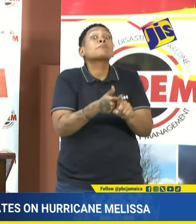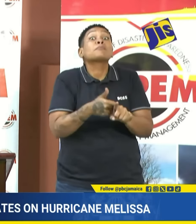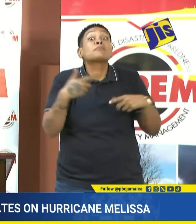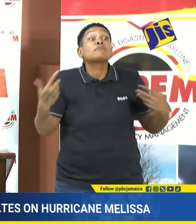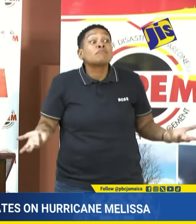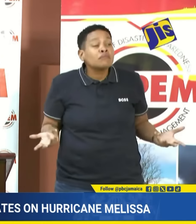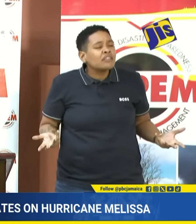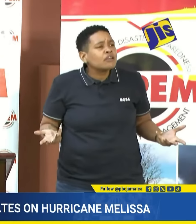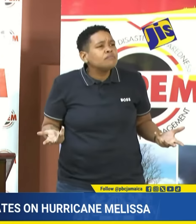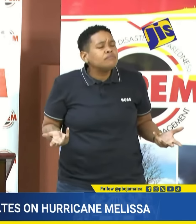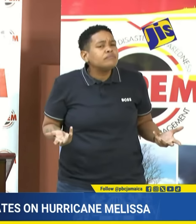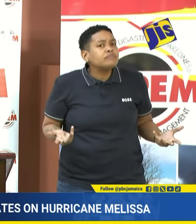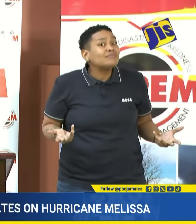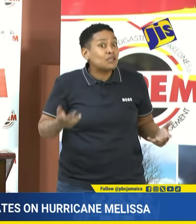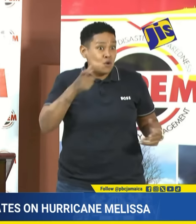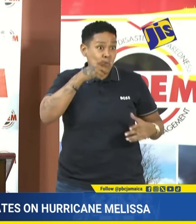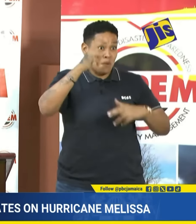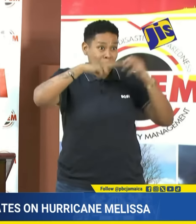persons